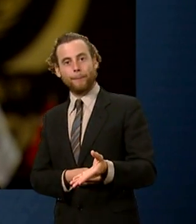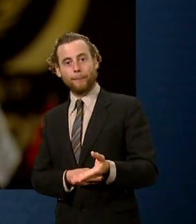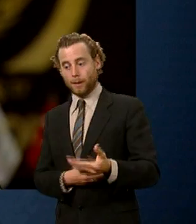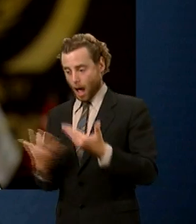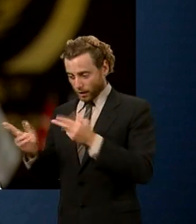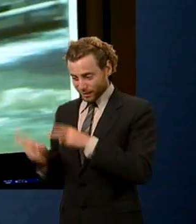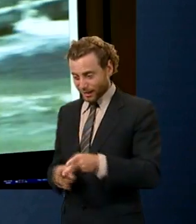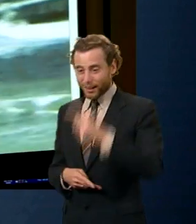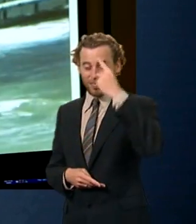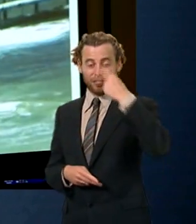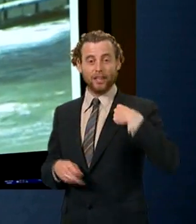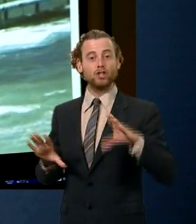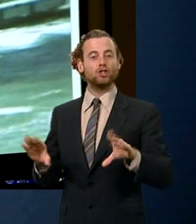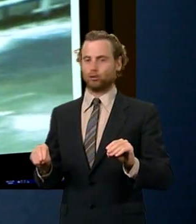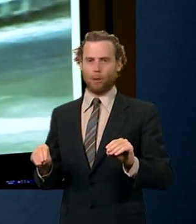left like that.